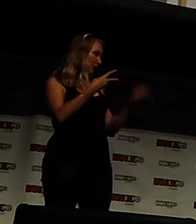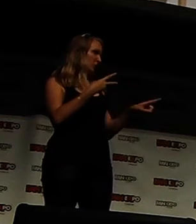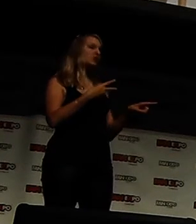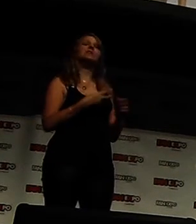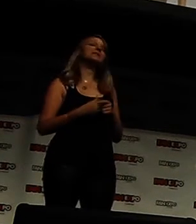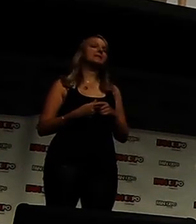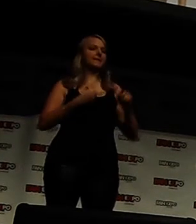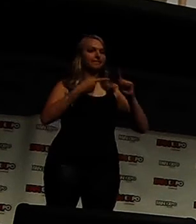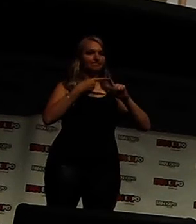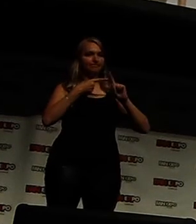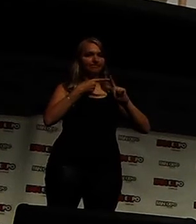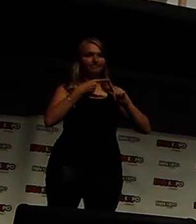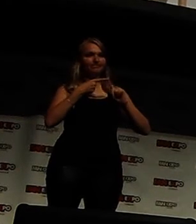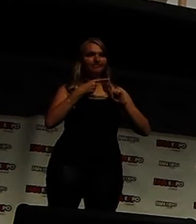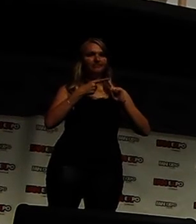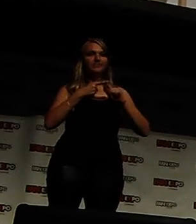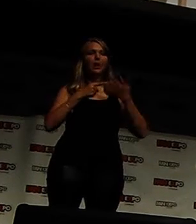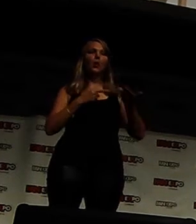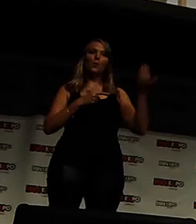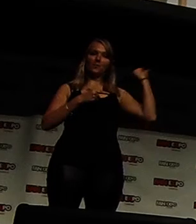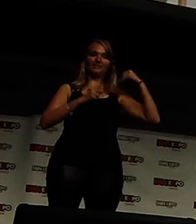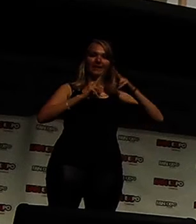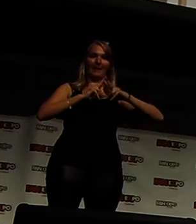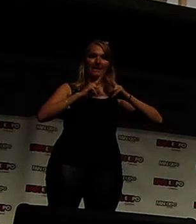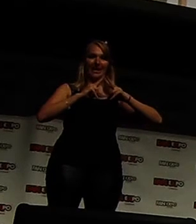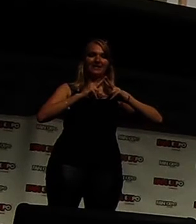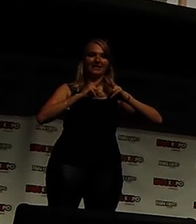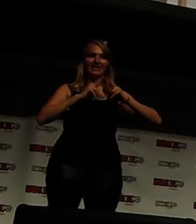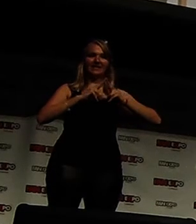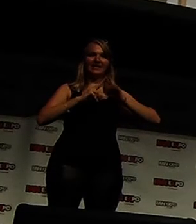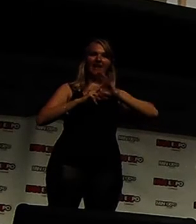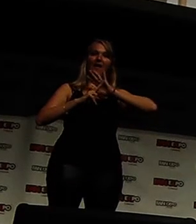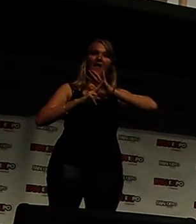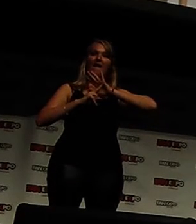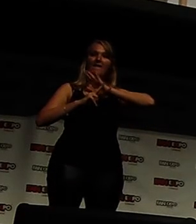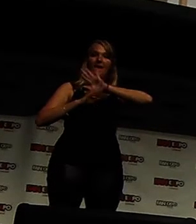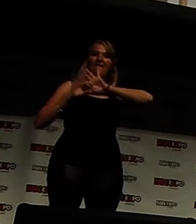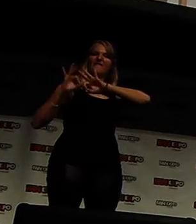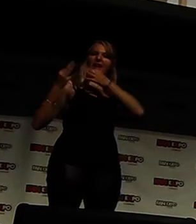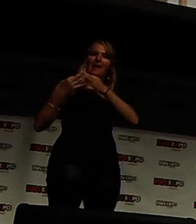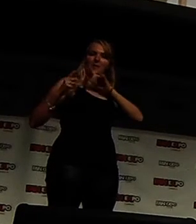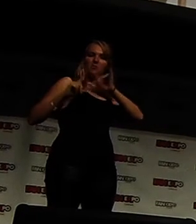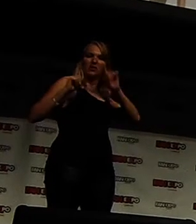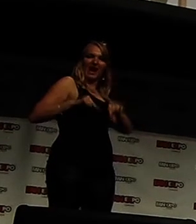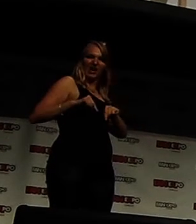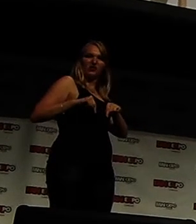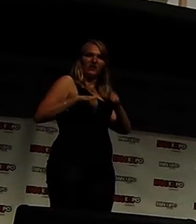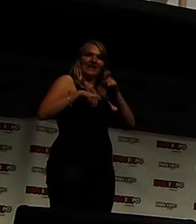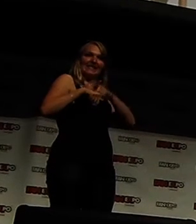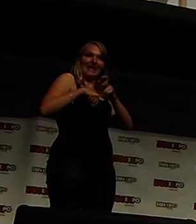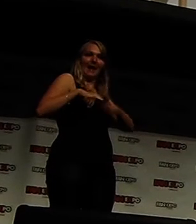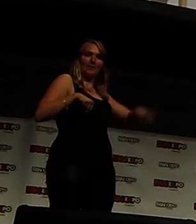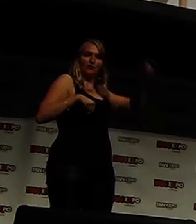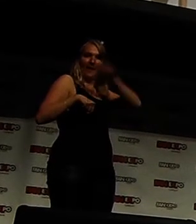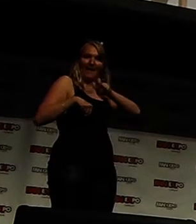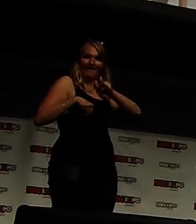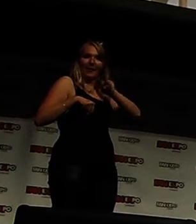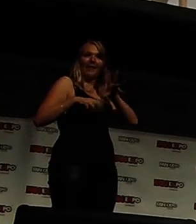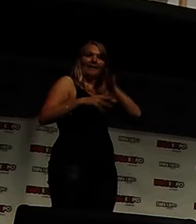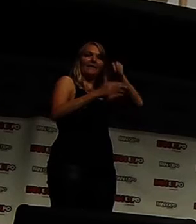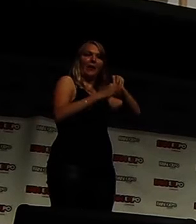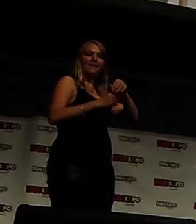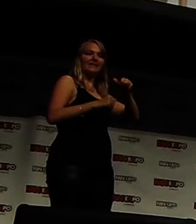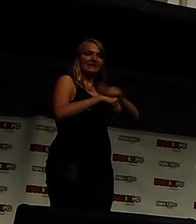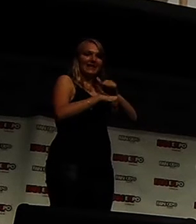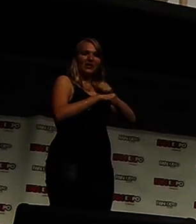First, we've seen with previous companions how their families have reacted to them being time travelers and going off into dangerous situations.